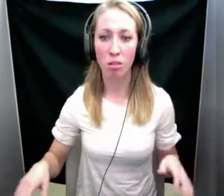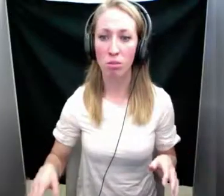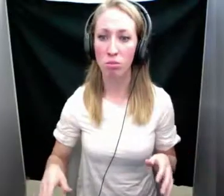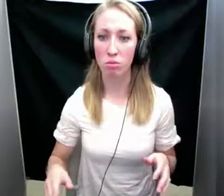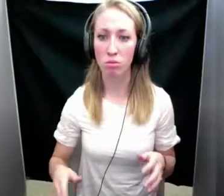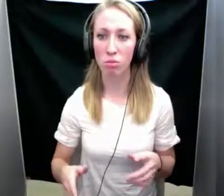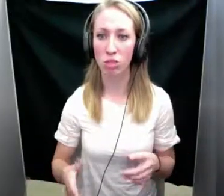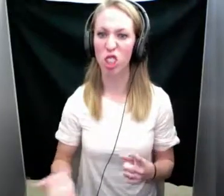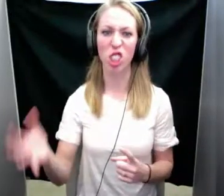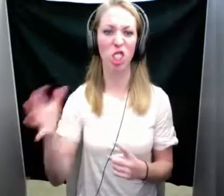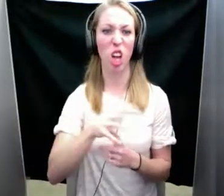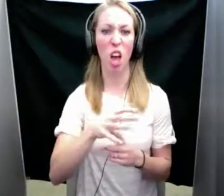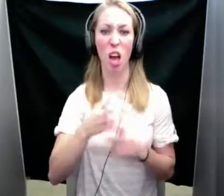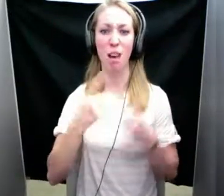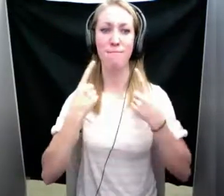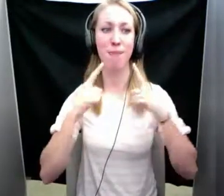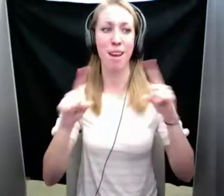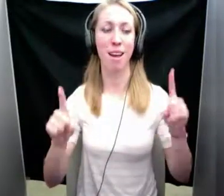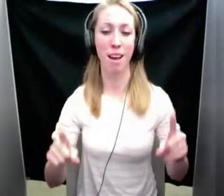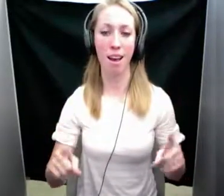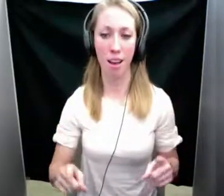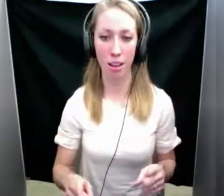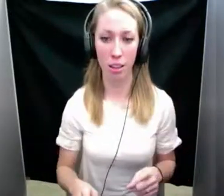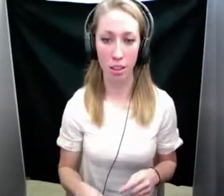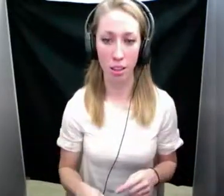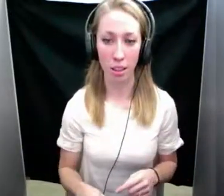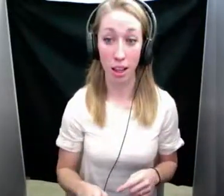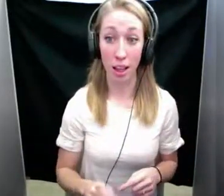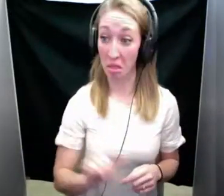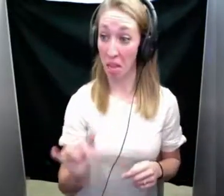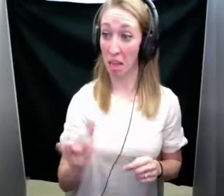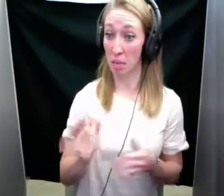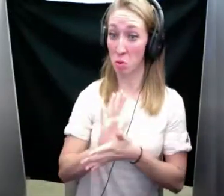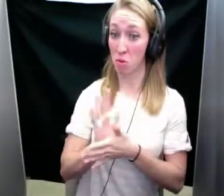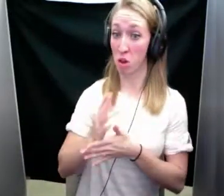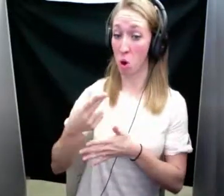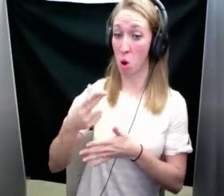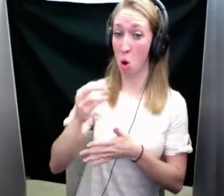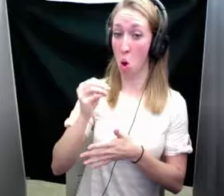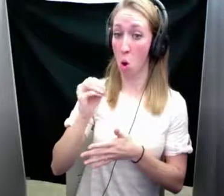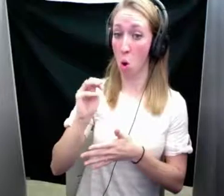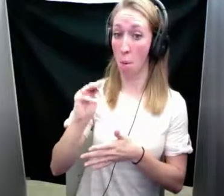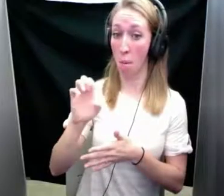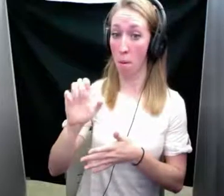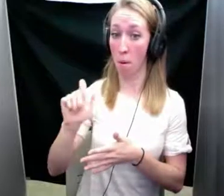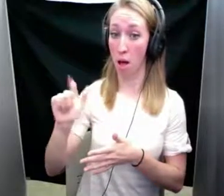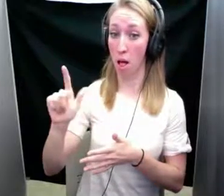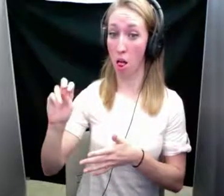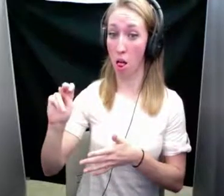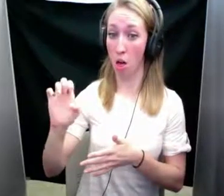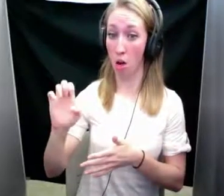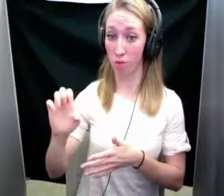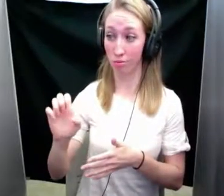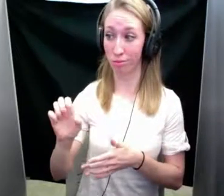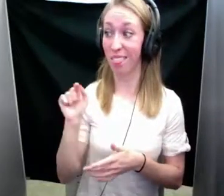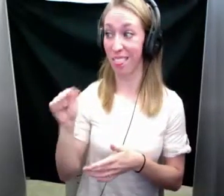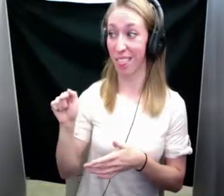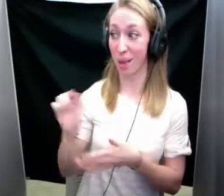going to make it. Turns out to be the hero, just like in Home Alone, right? Home Alone is a modern fairy tale, very much